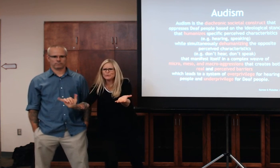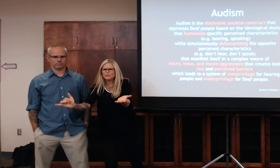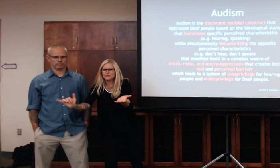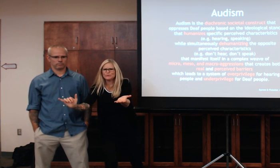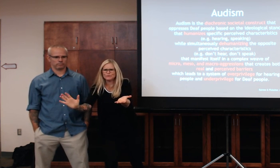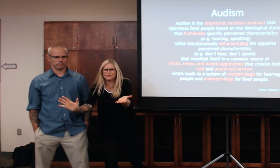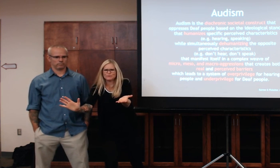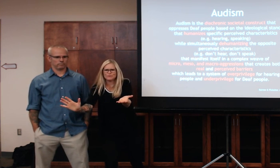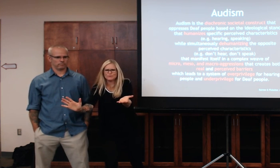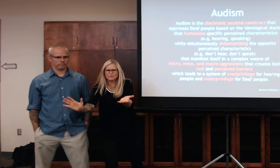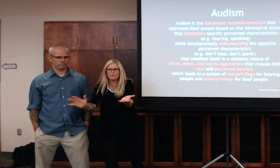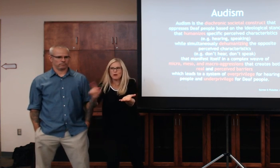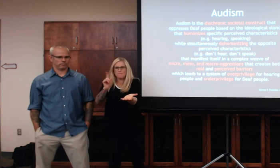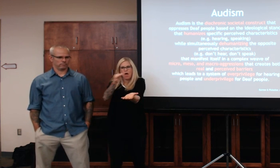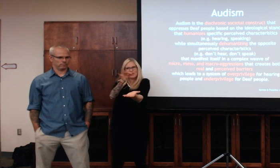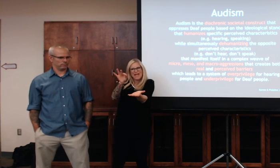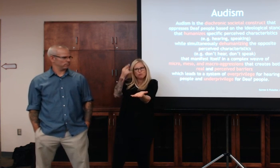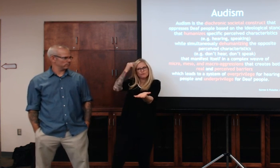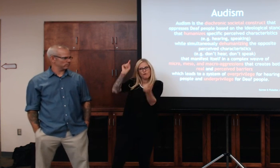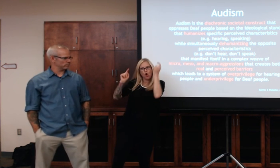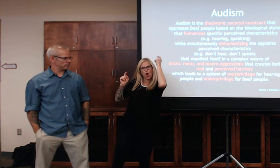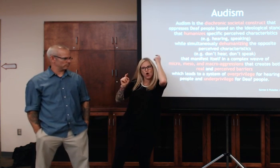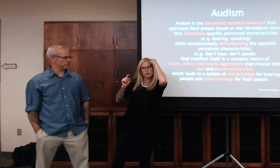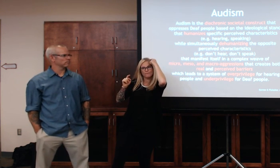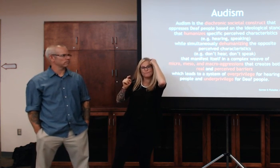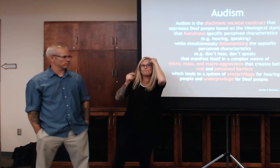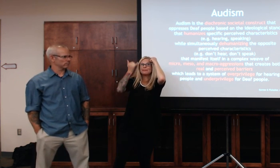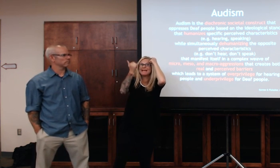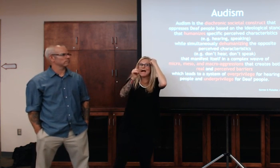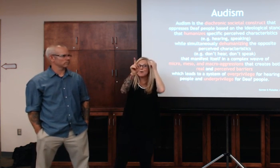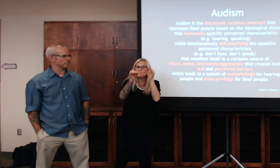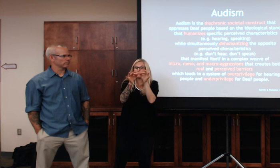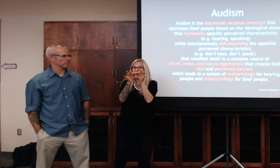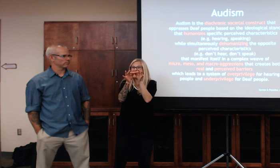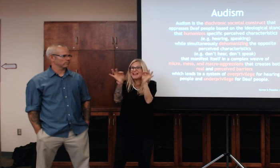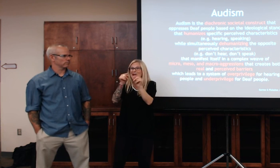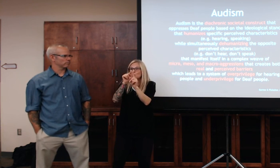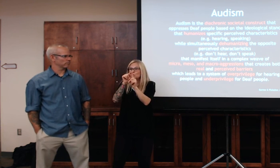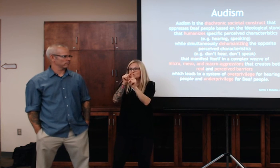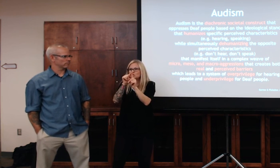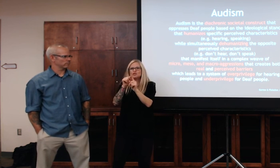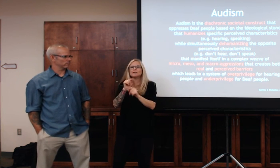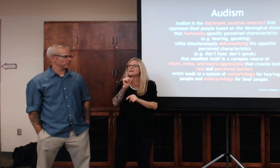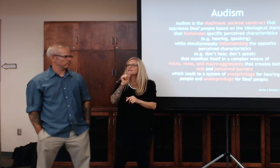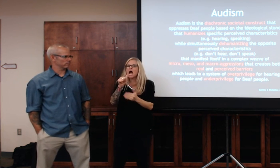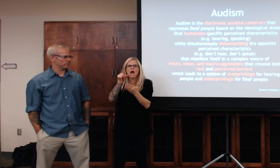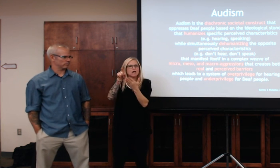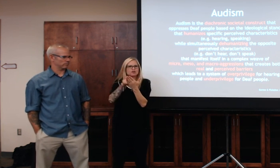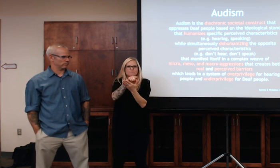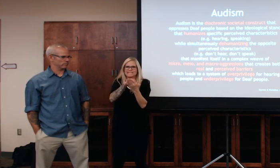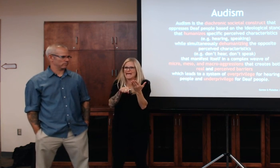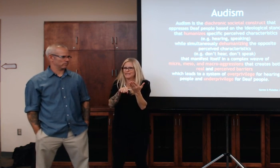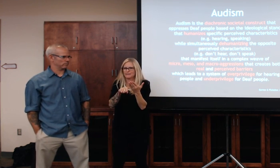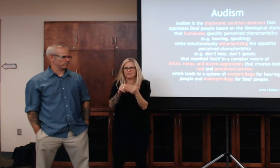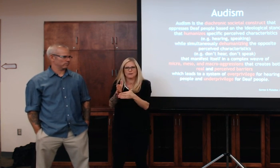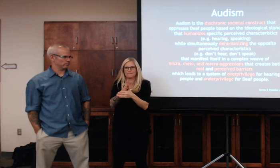well. But language for cognition is different. Language that does not discriminate